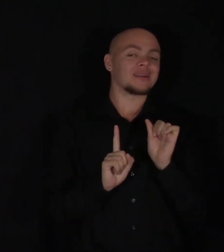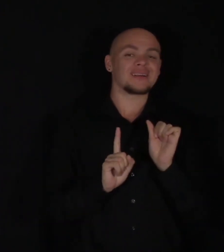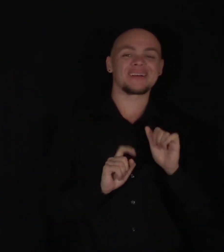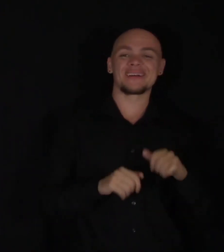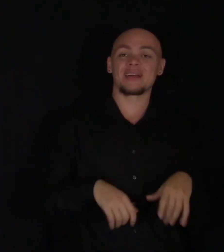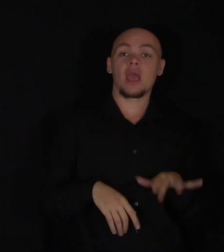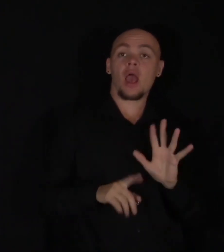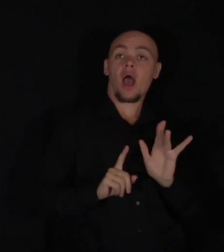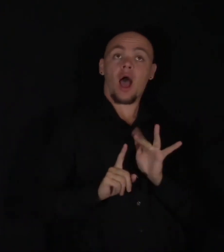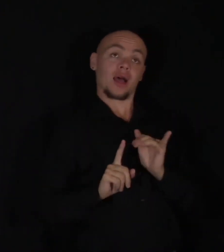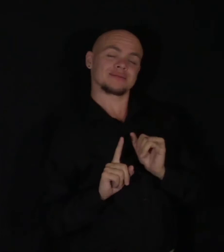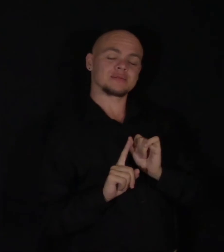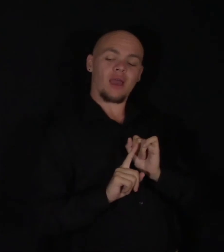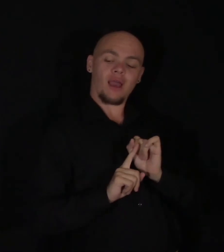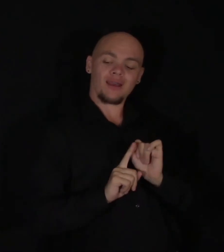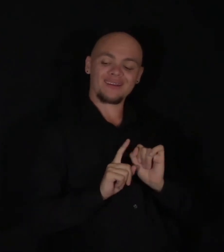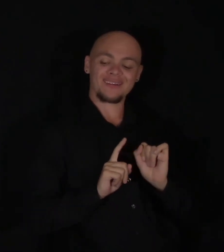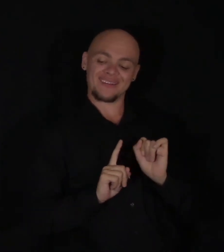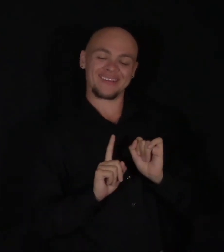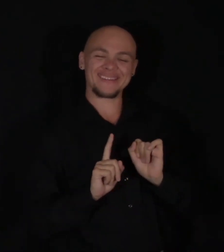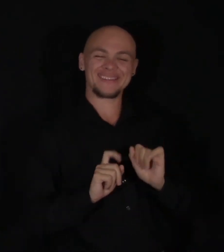an attack.